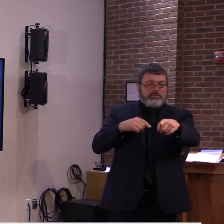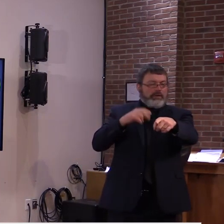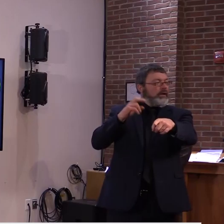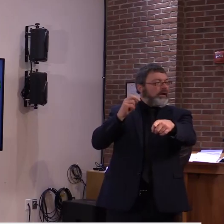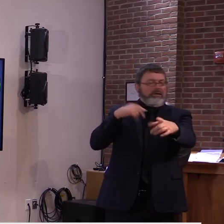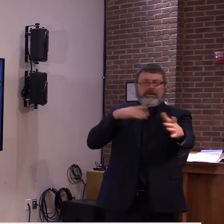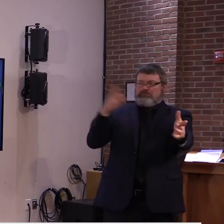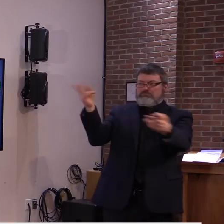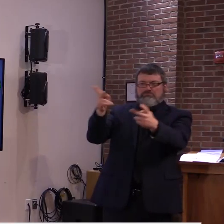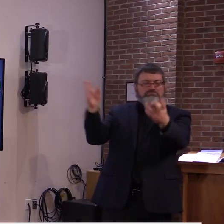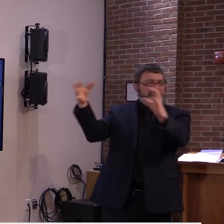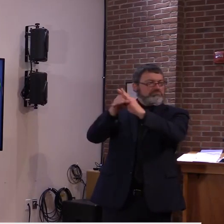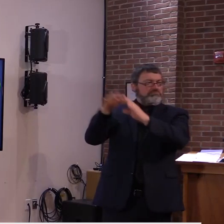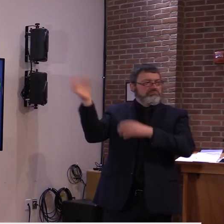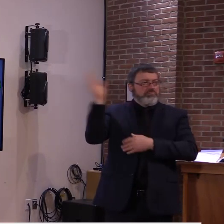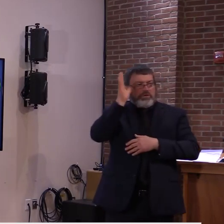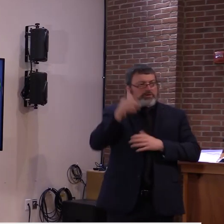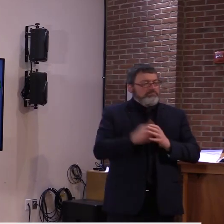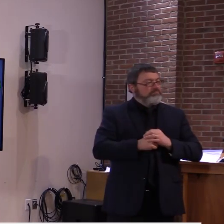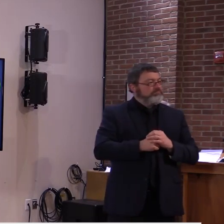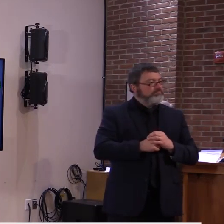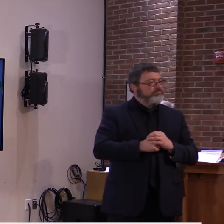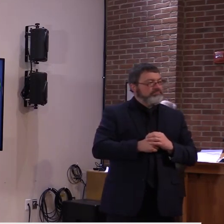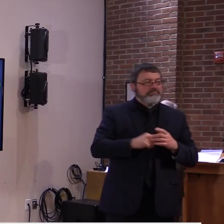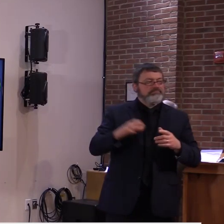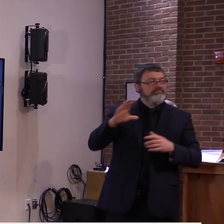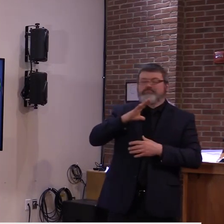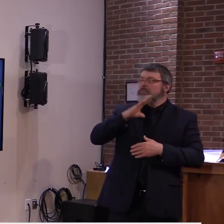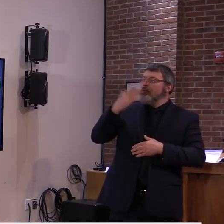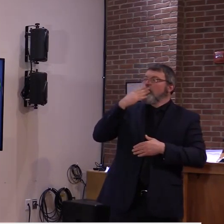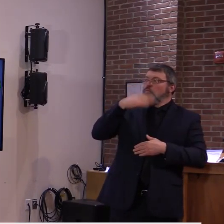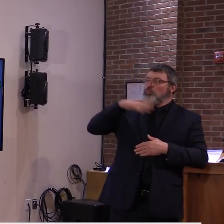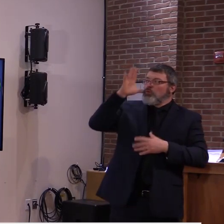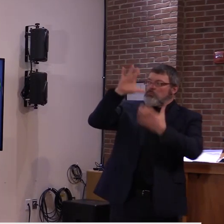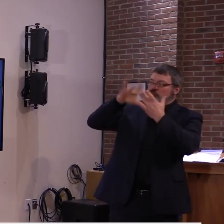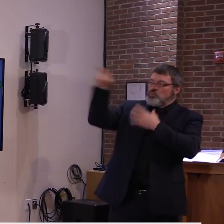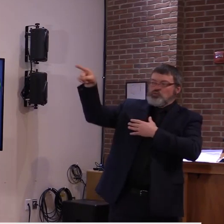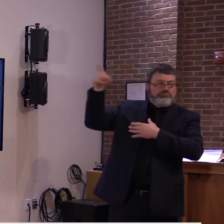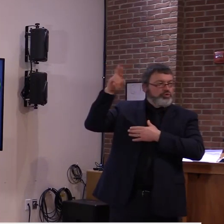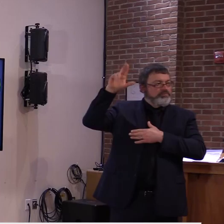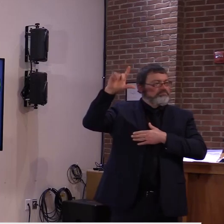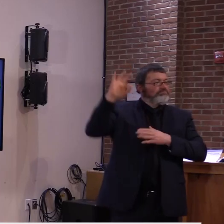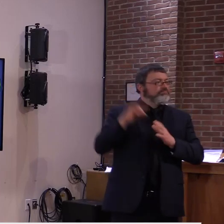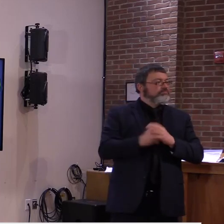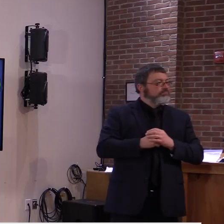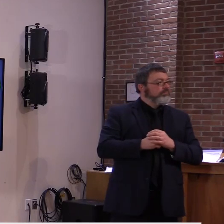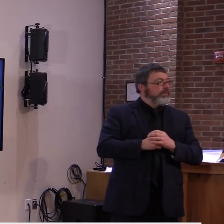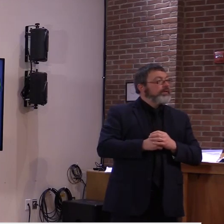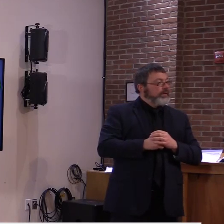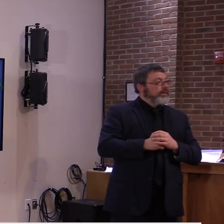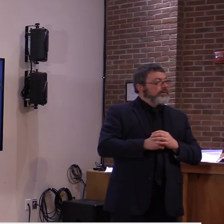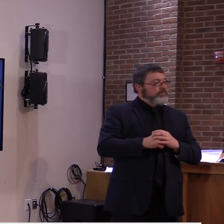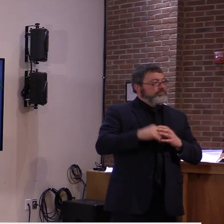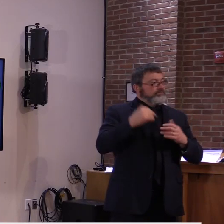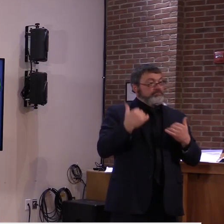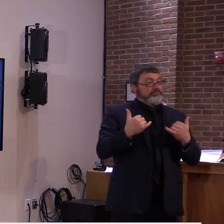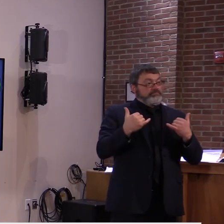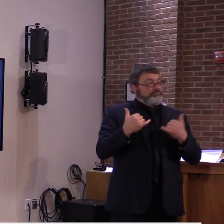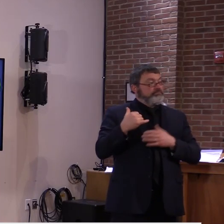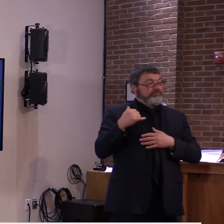of the contact tracing operation. So if you could send that, we can actually dig into it. Joe, I can help coordinate